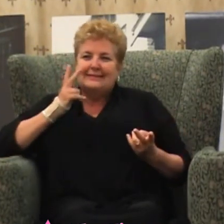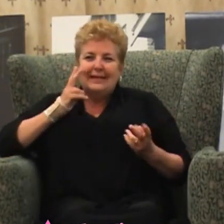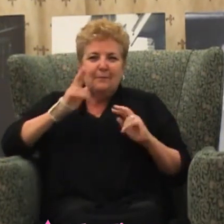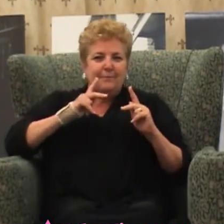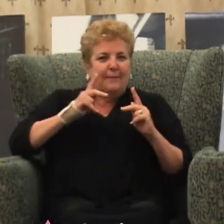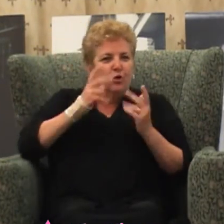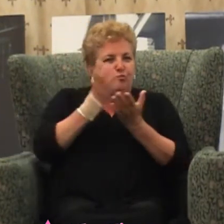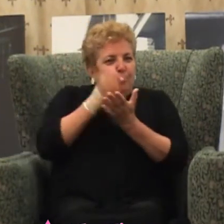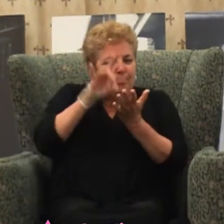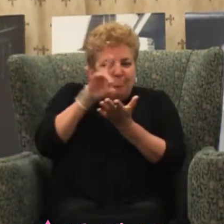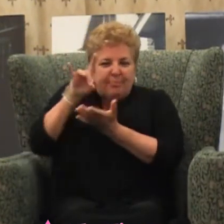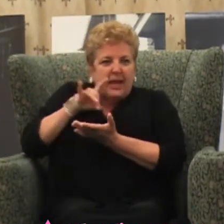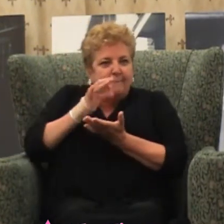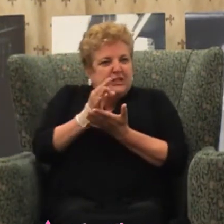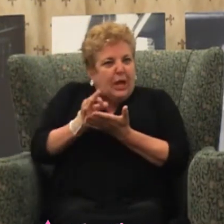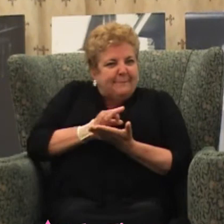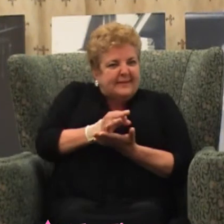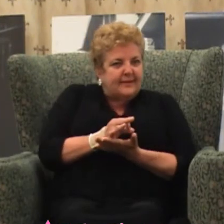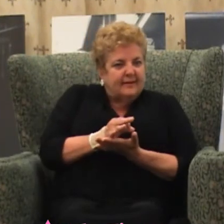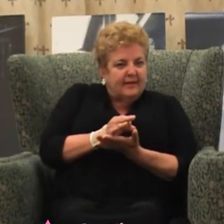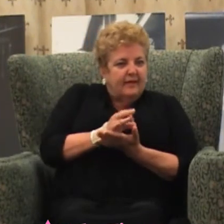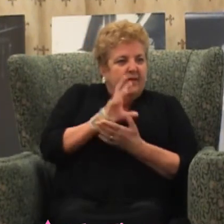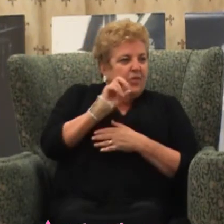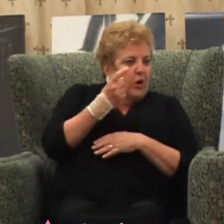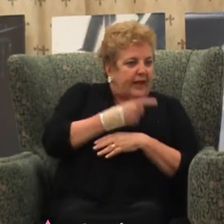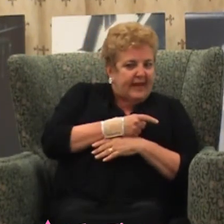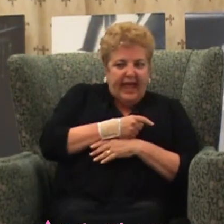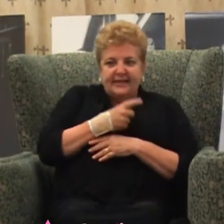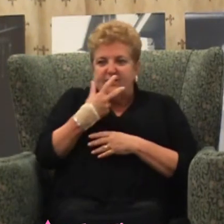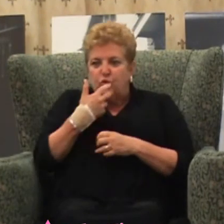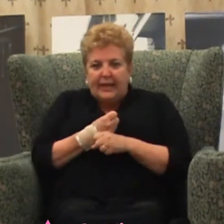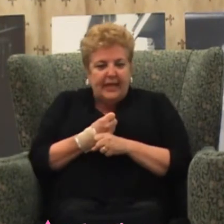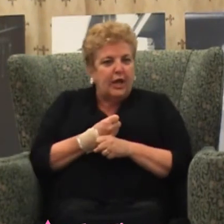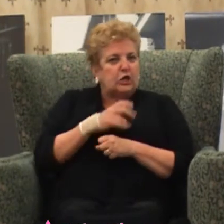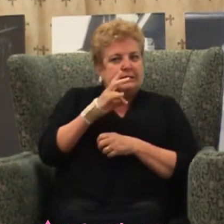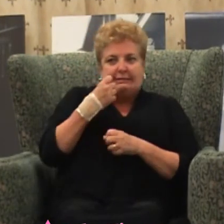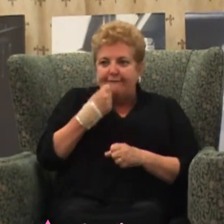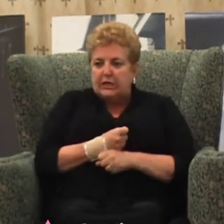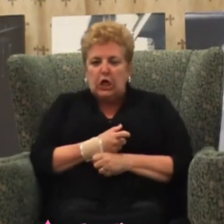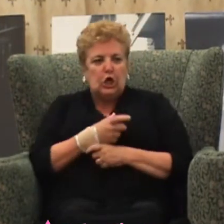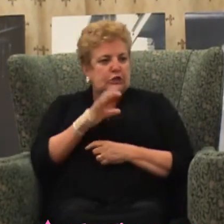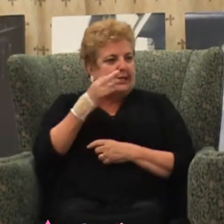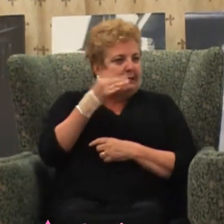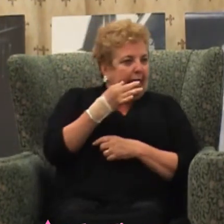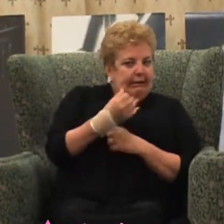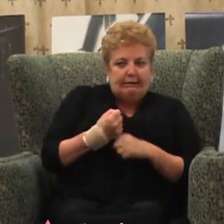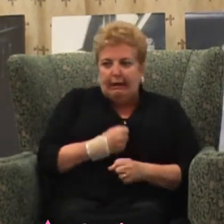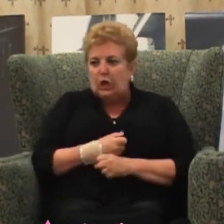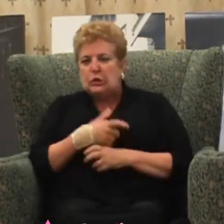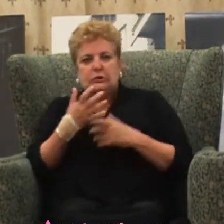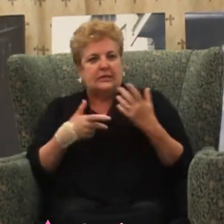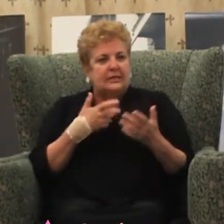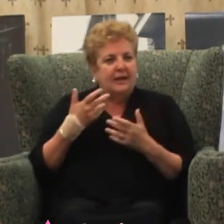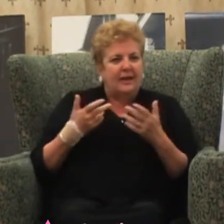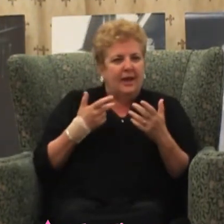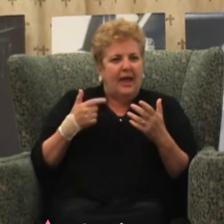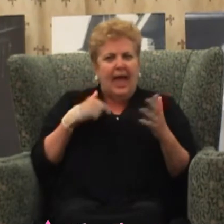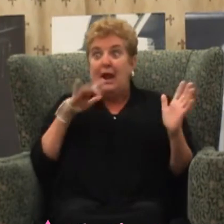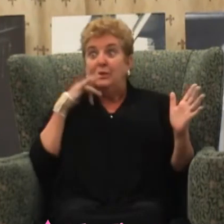and a 3-year cake, and a 7-year cake, and a 19-year cake, and I was just excited about it